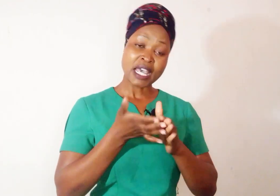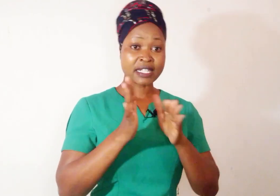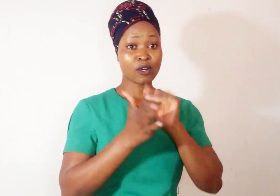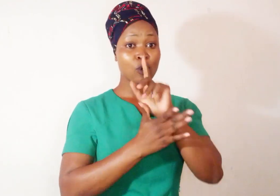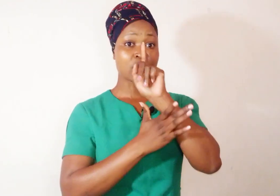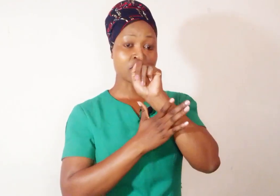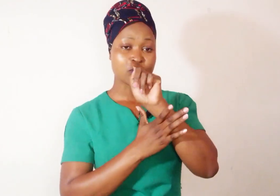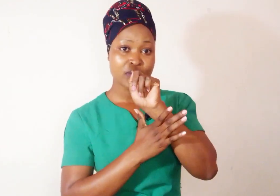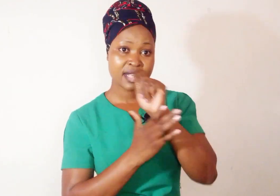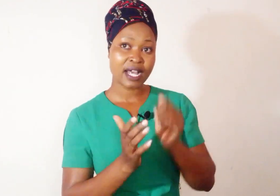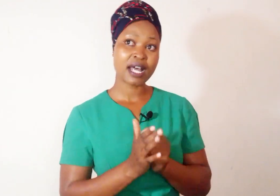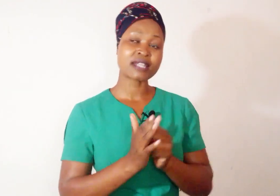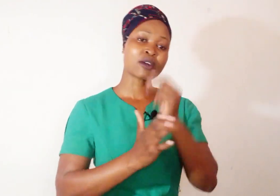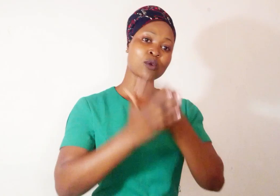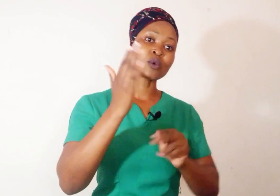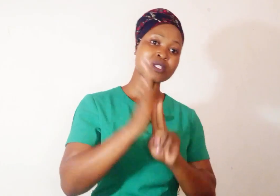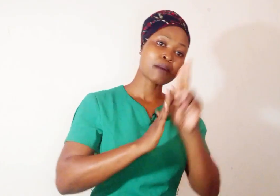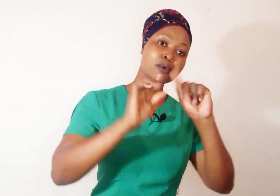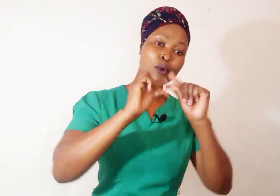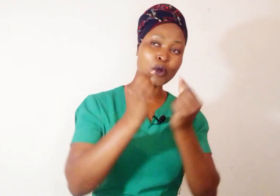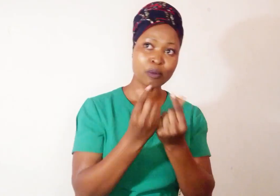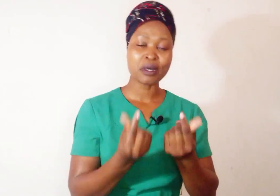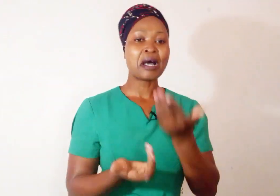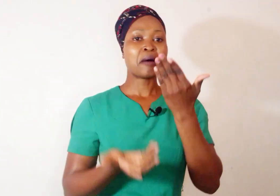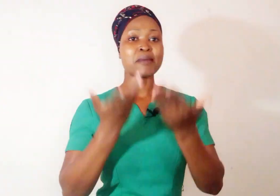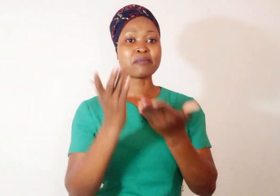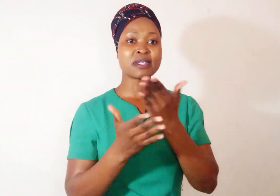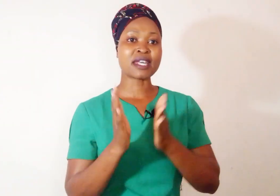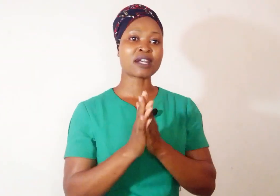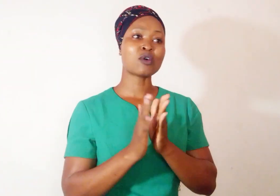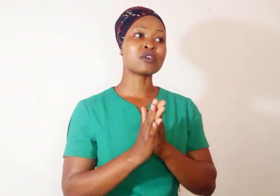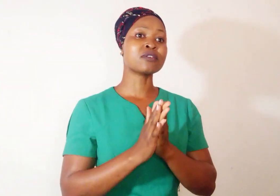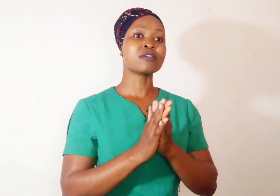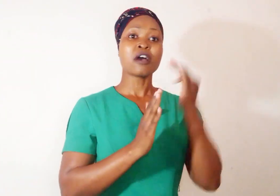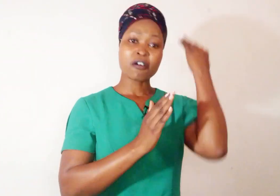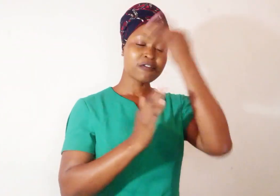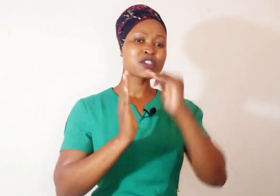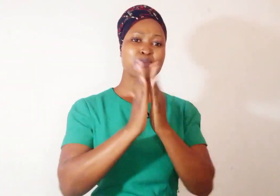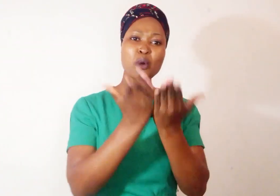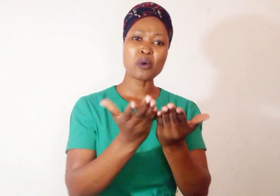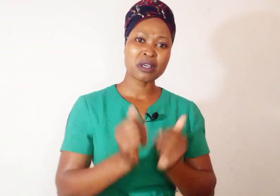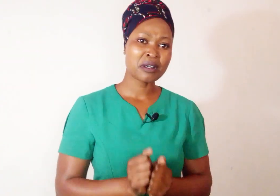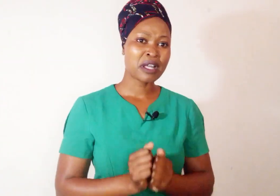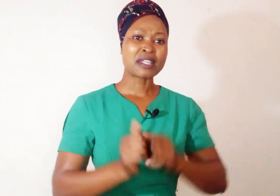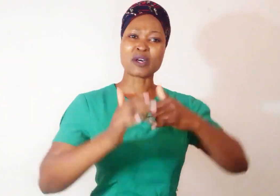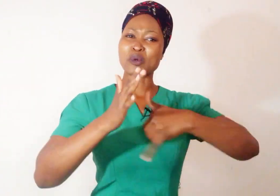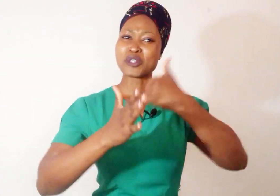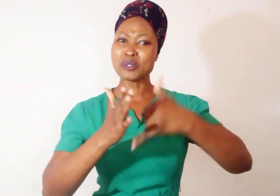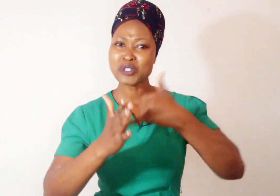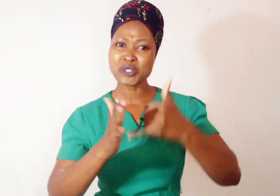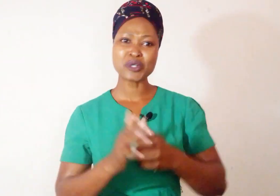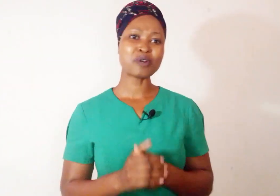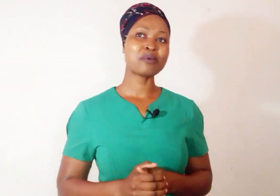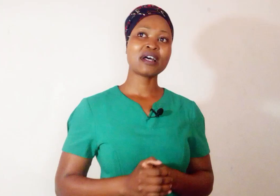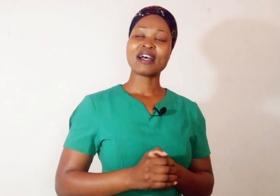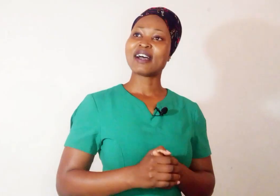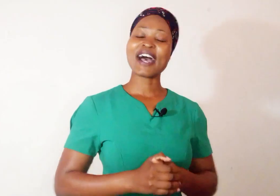They're always on Twitter, they're on WhatsApp group, maybe they're on Facebook, they're on YouTube, and